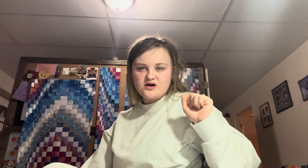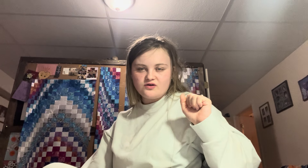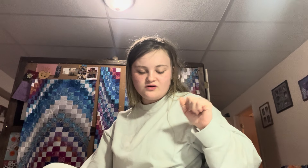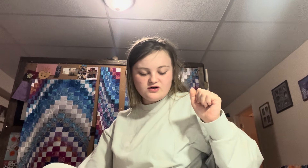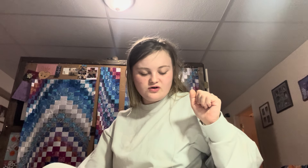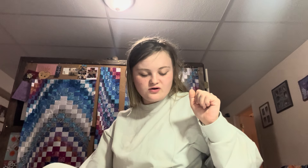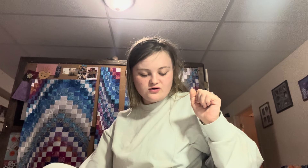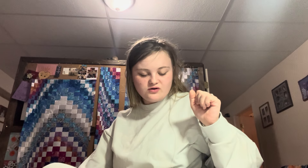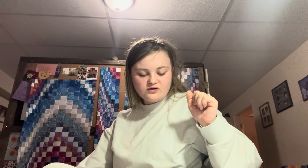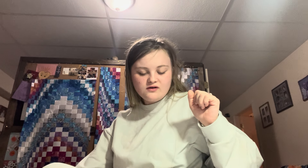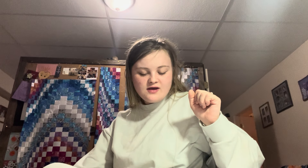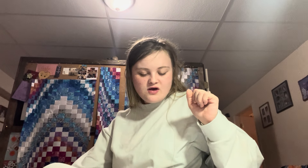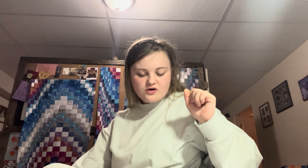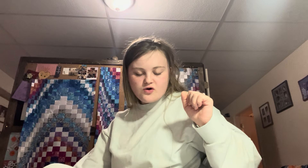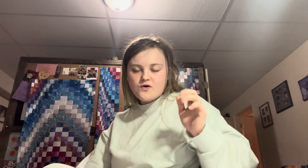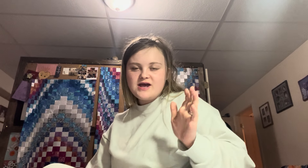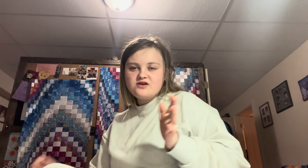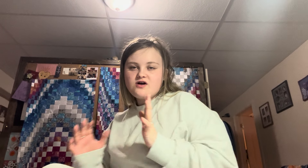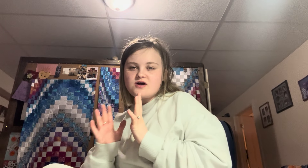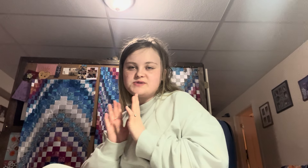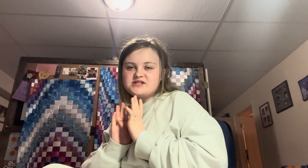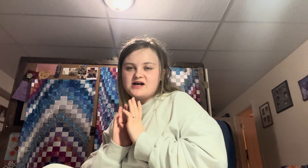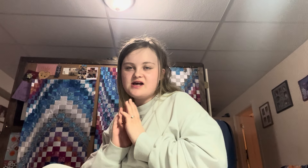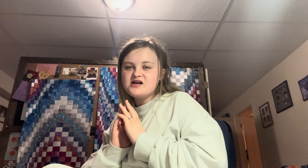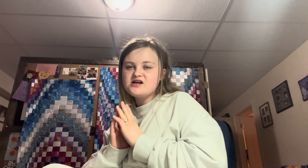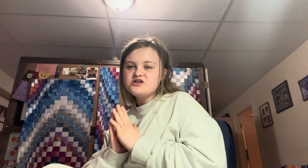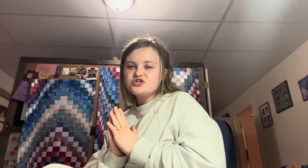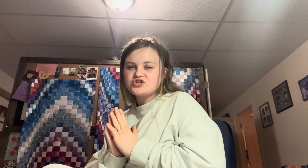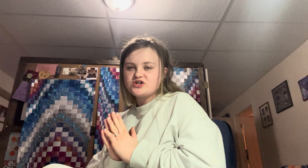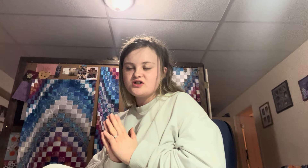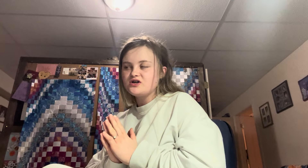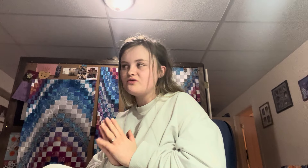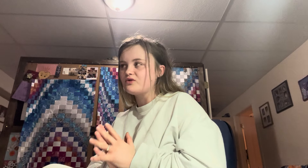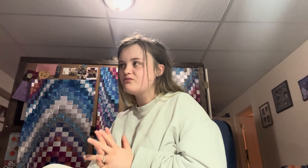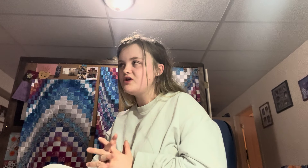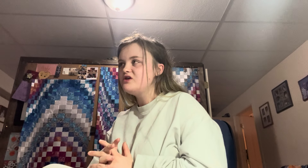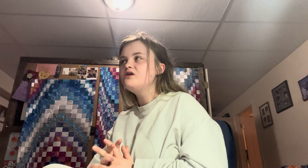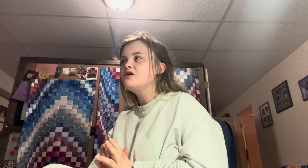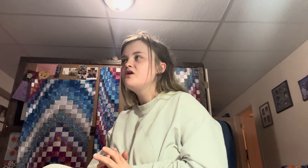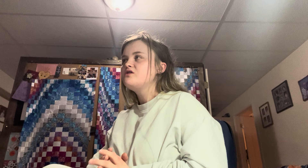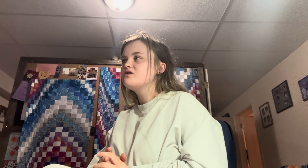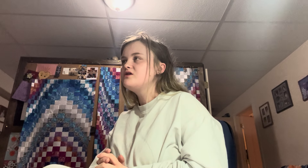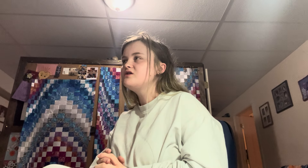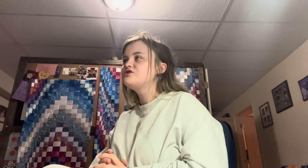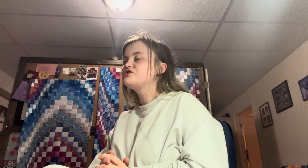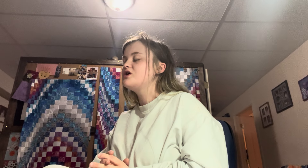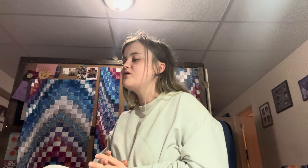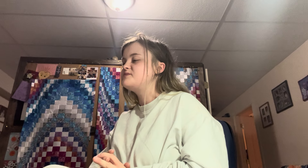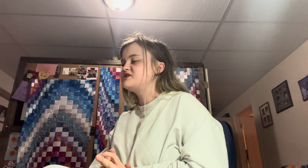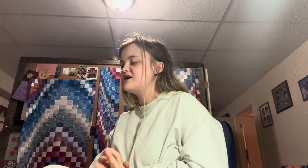your girl. Quit your obsession with me. You're so